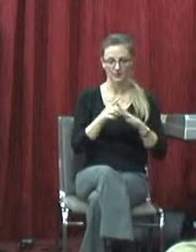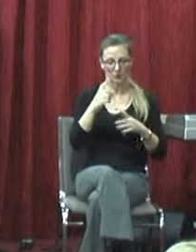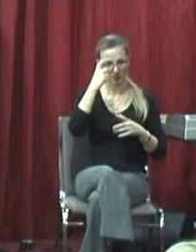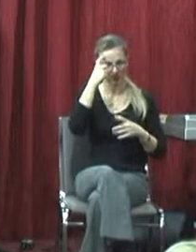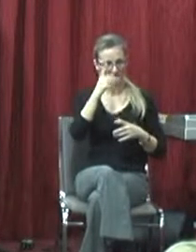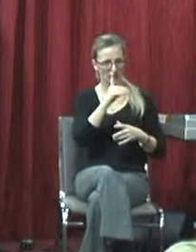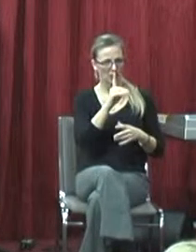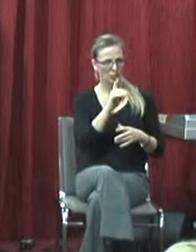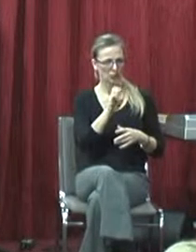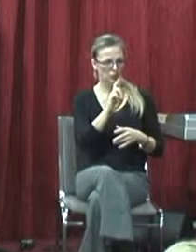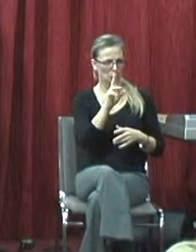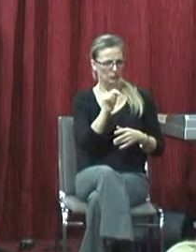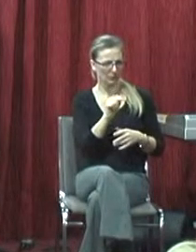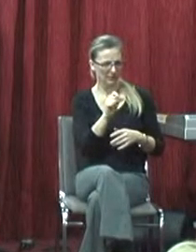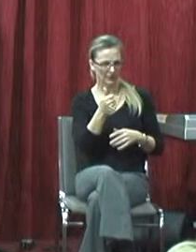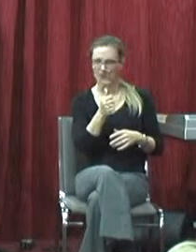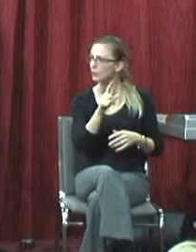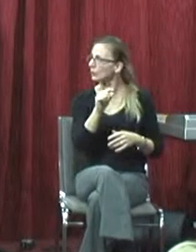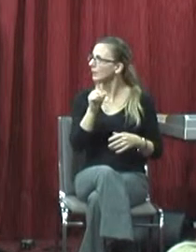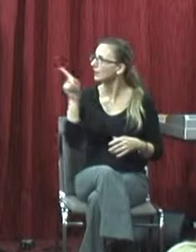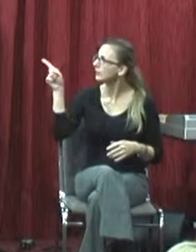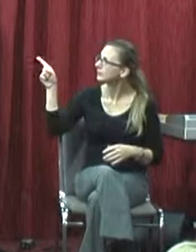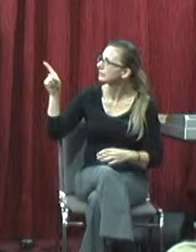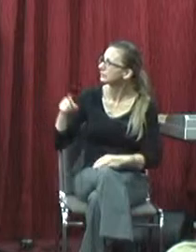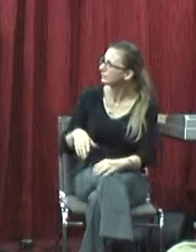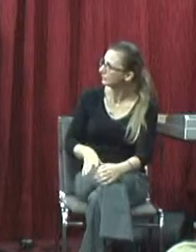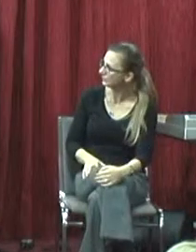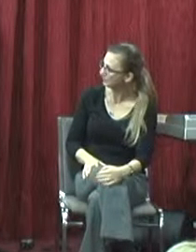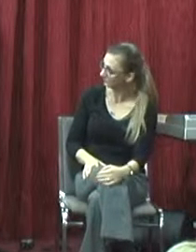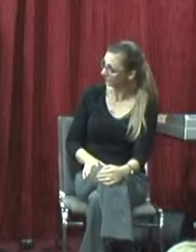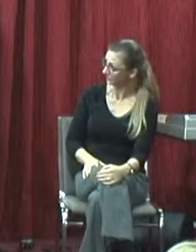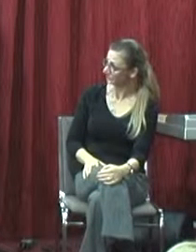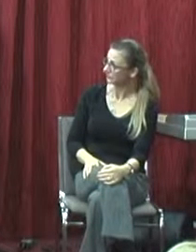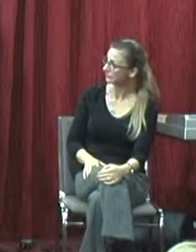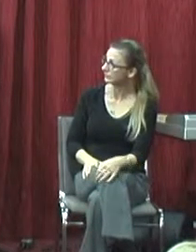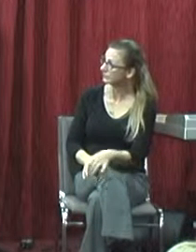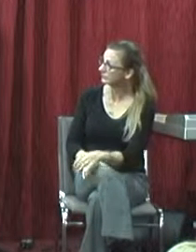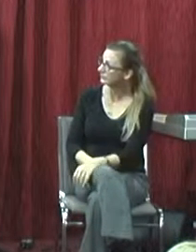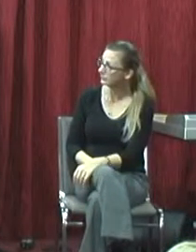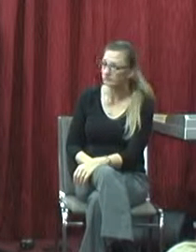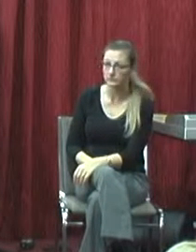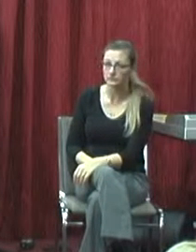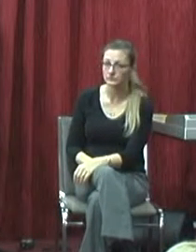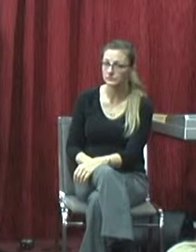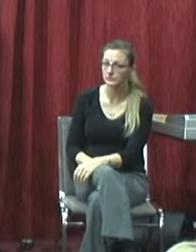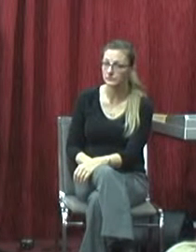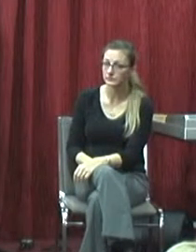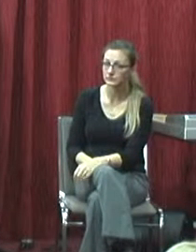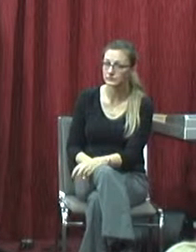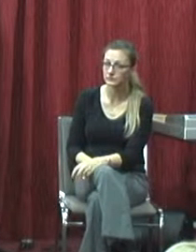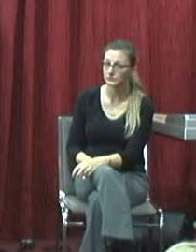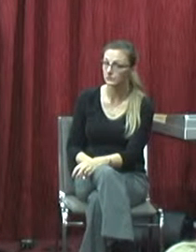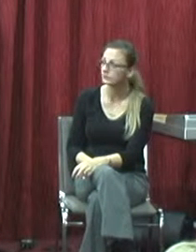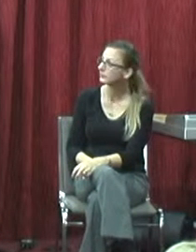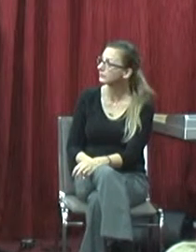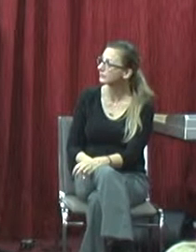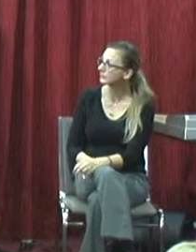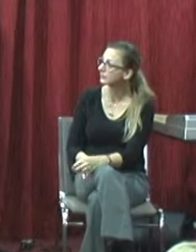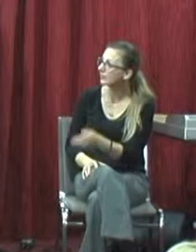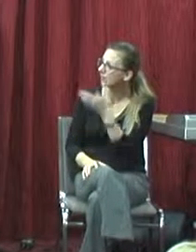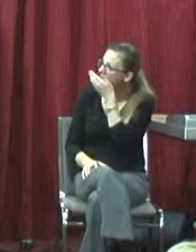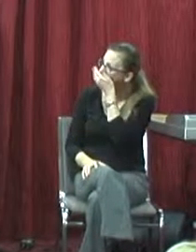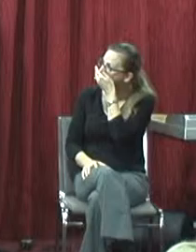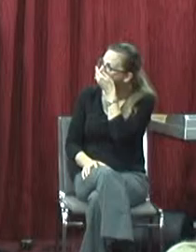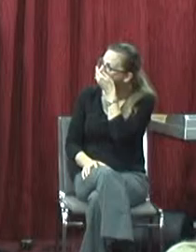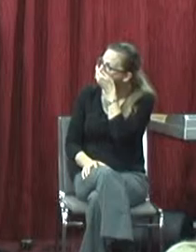20. It says this, Adonai, the Lord your God, you will fear. Him you will serve. To